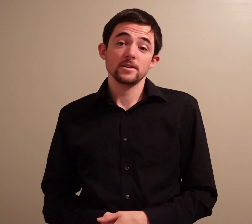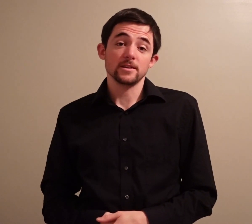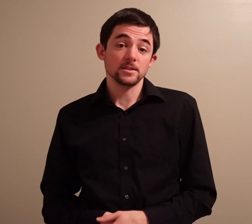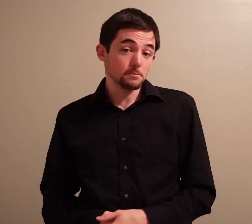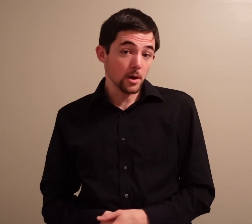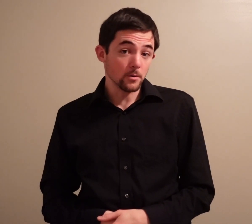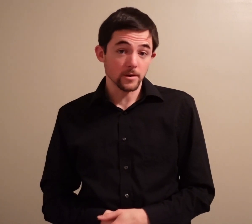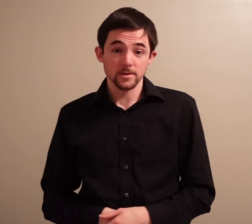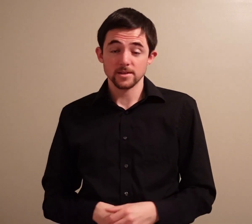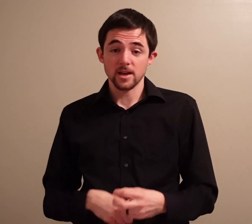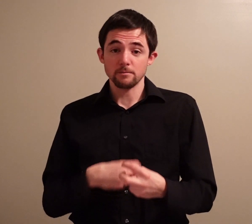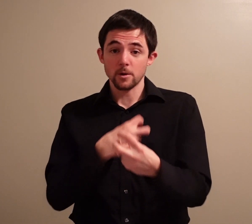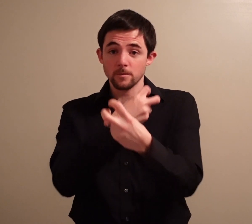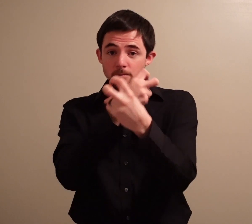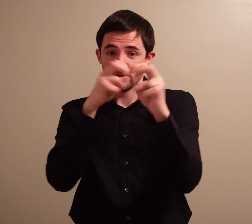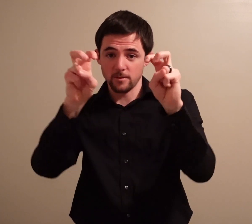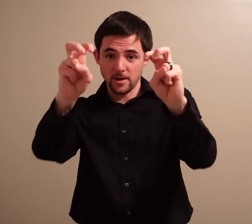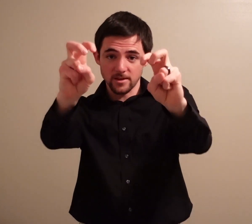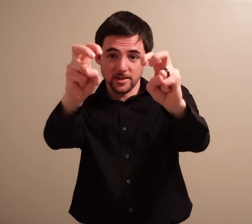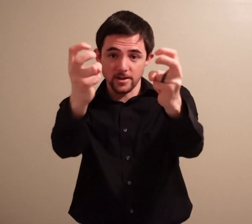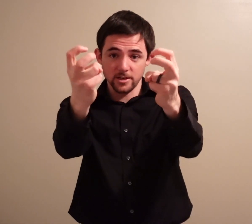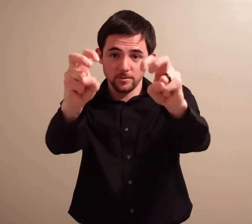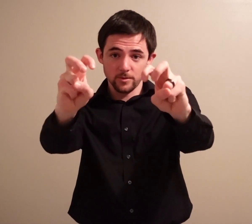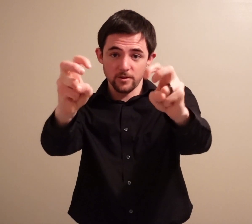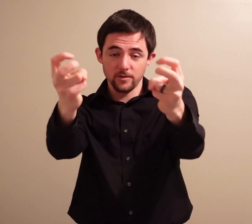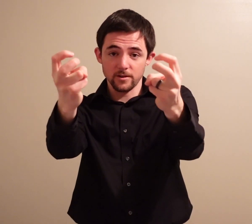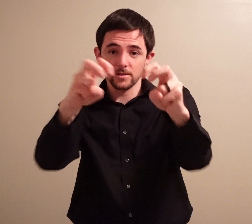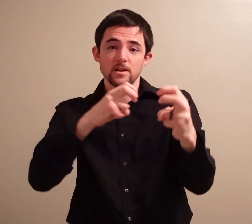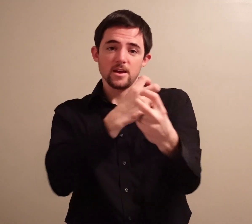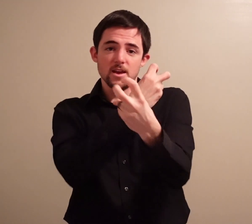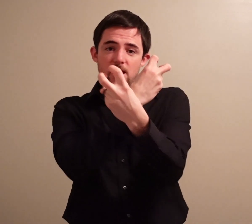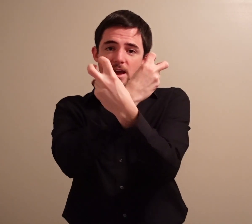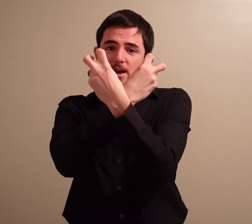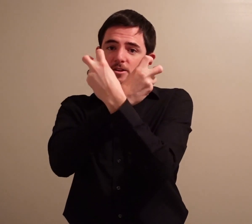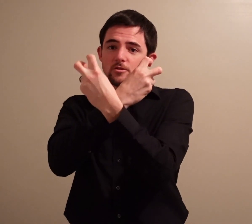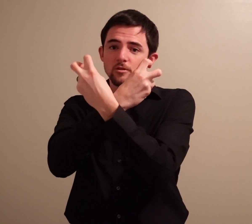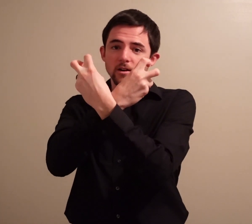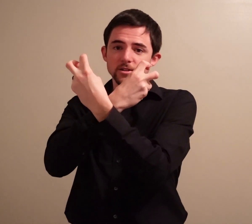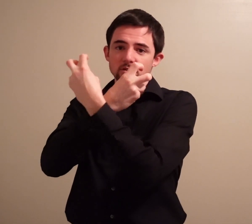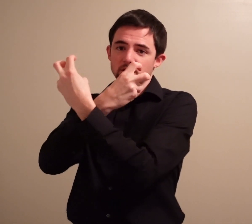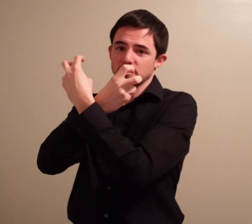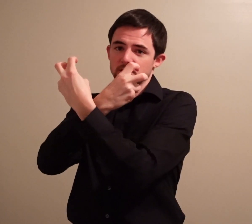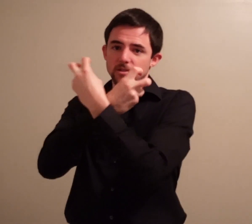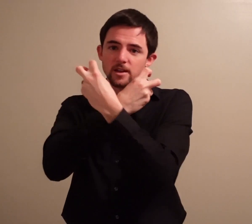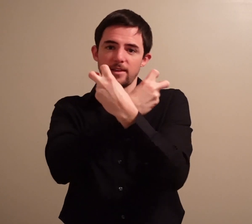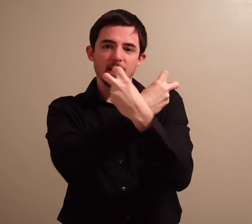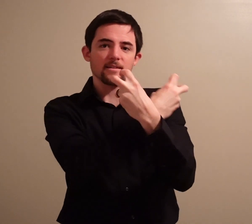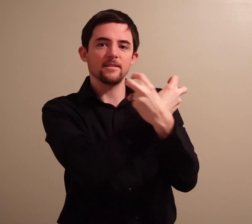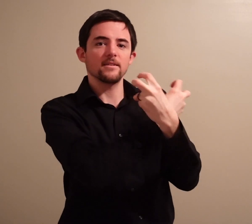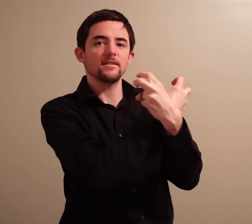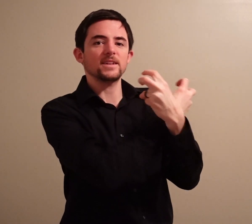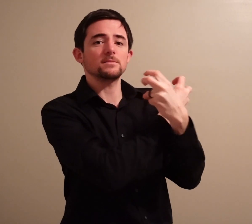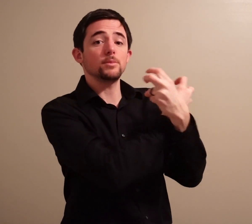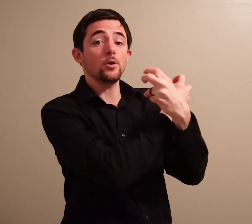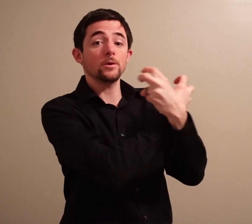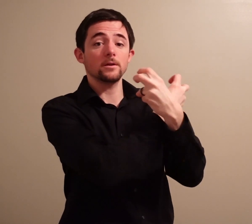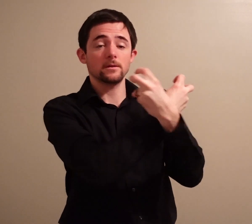is bone. To sign bone, make this hand shape with your fingers and you cross your wrists just like that. That's a bone.